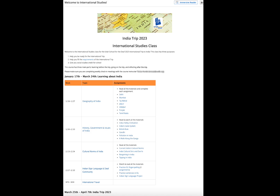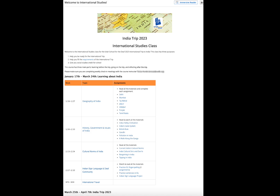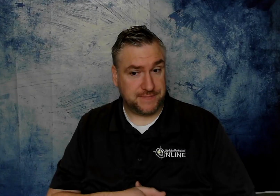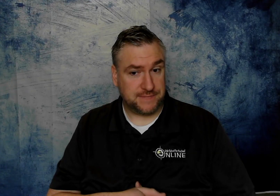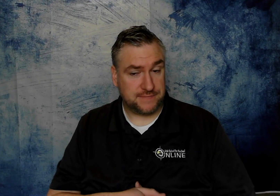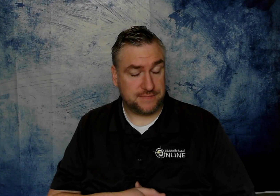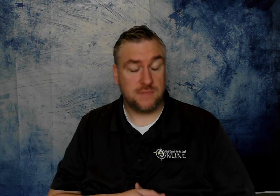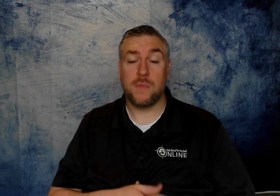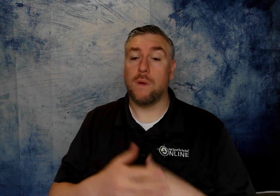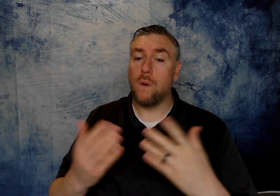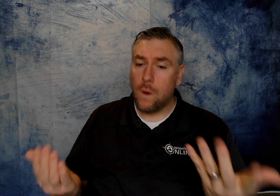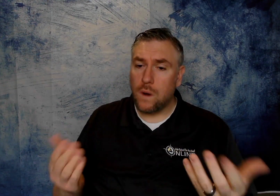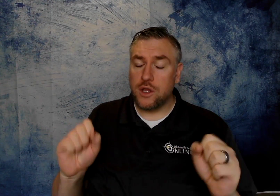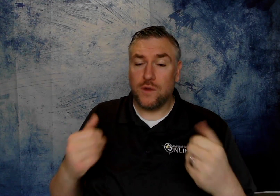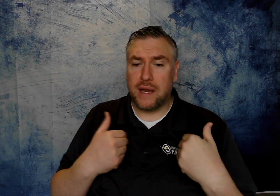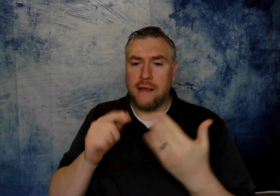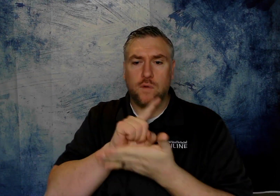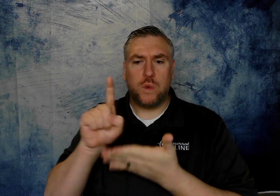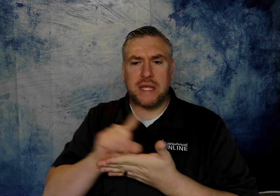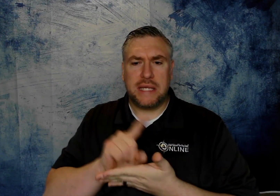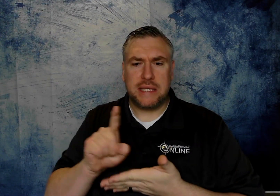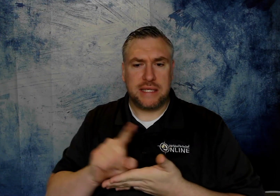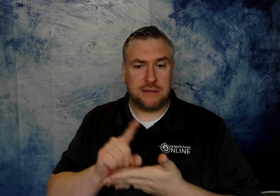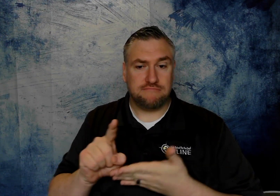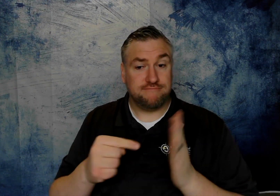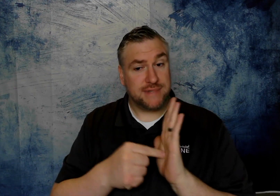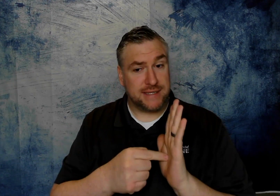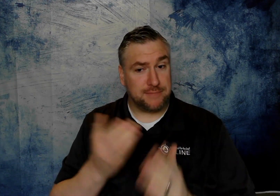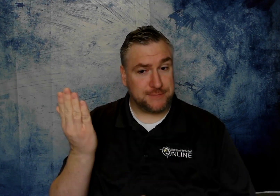like this. Or you can have week to week,